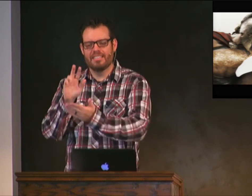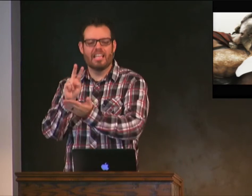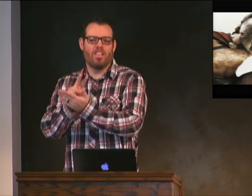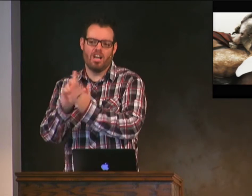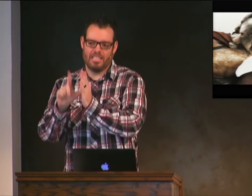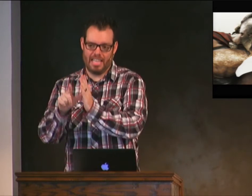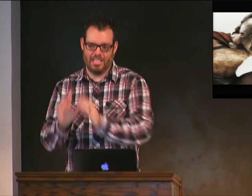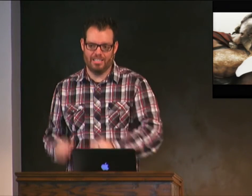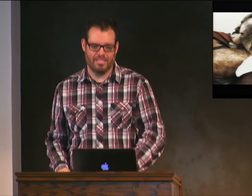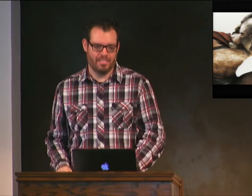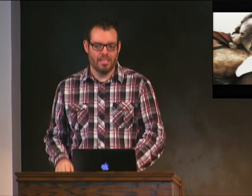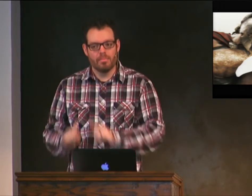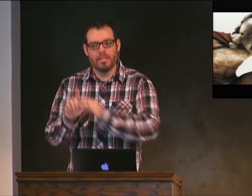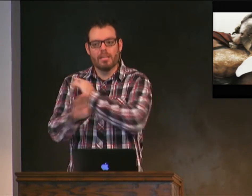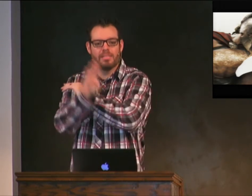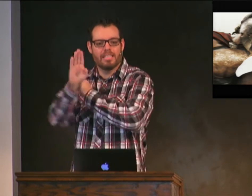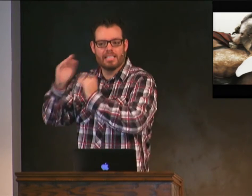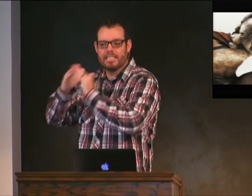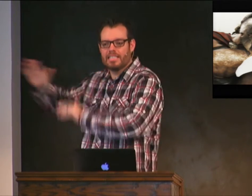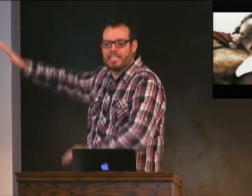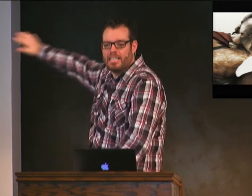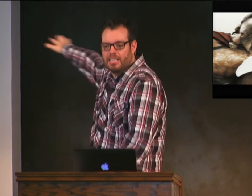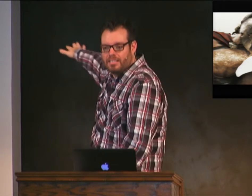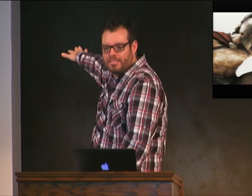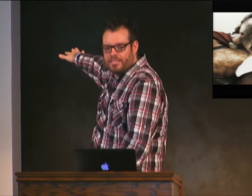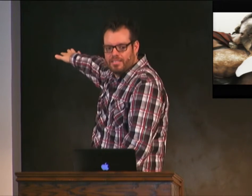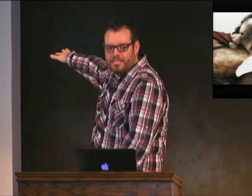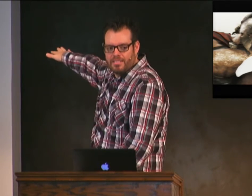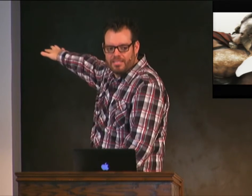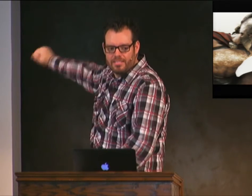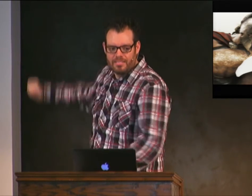Eventually, they lost later, but they protected the city.